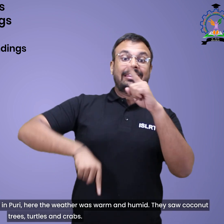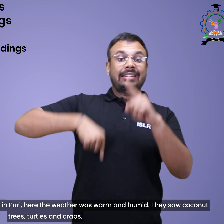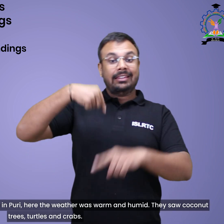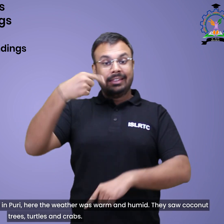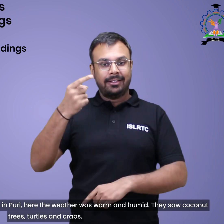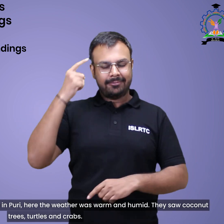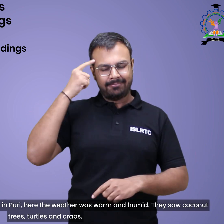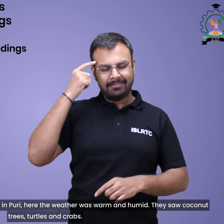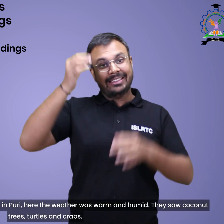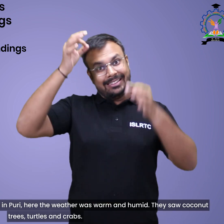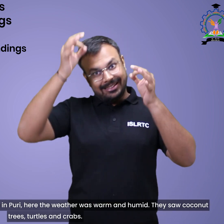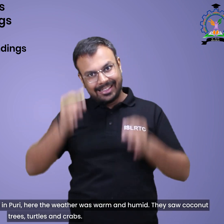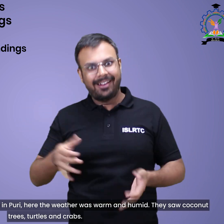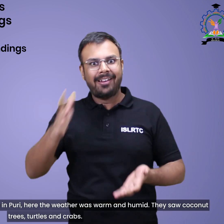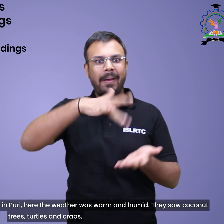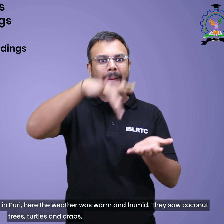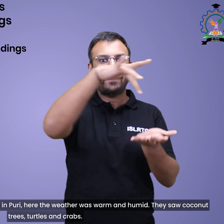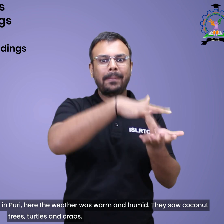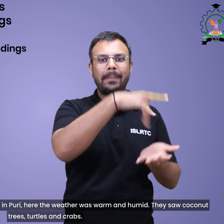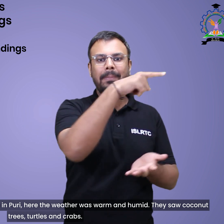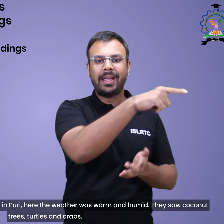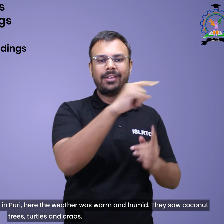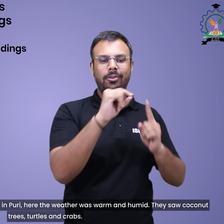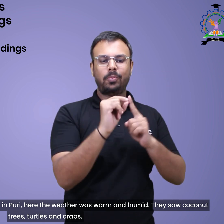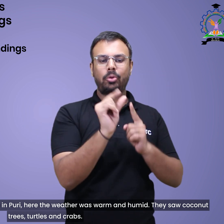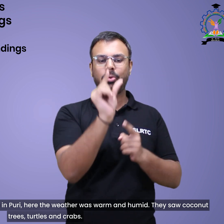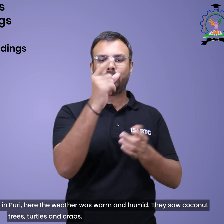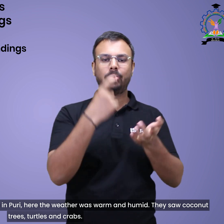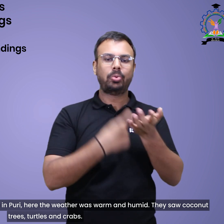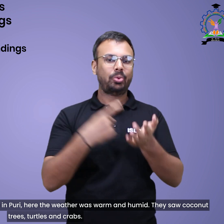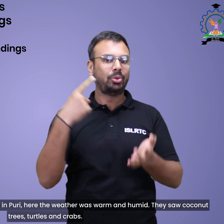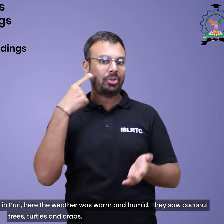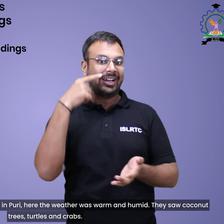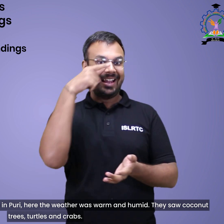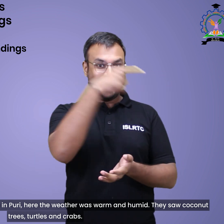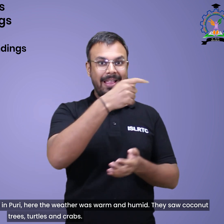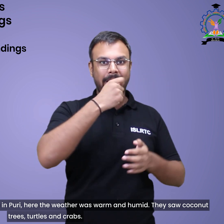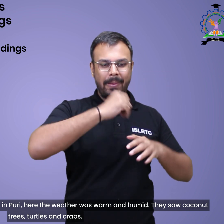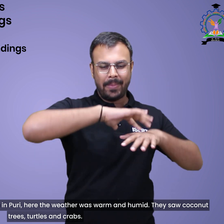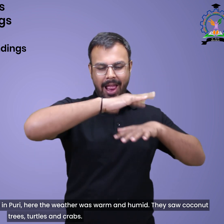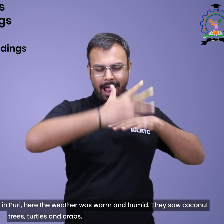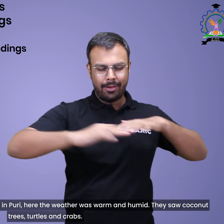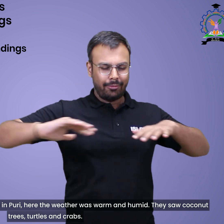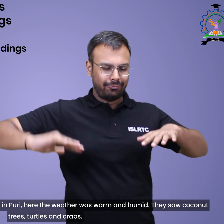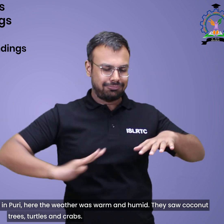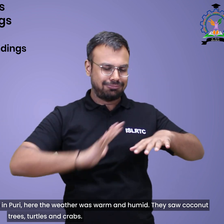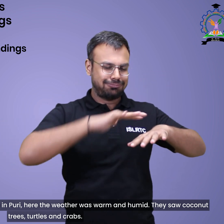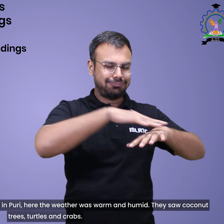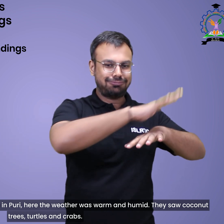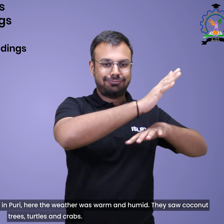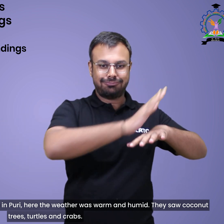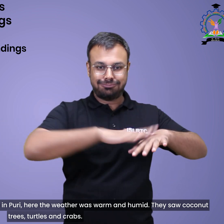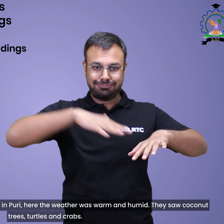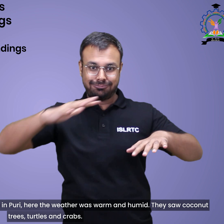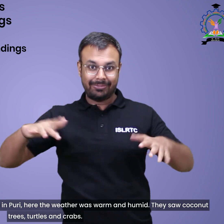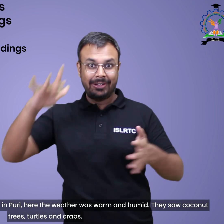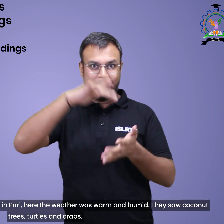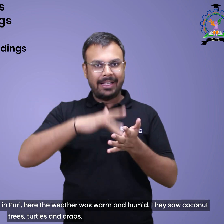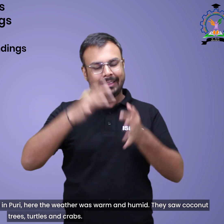Next, they decided to go to the beach in Puri. Here the weather was warm and humid. They saw coconut